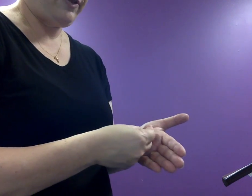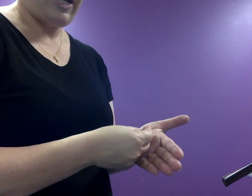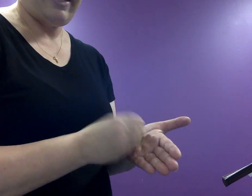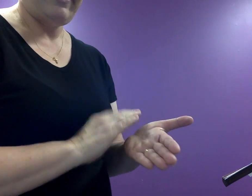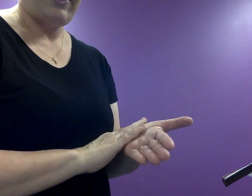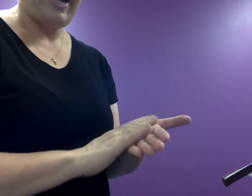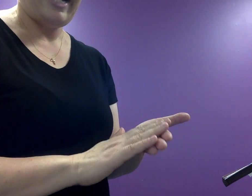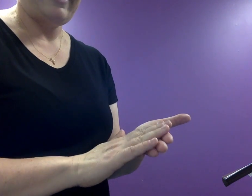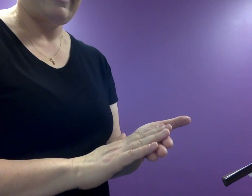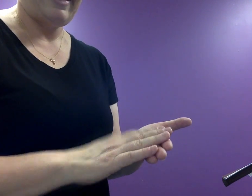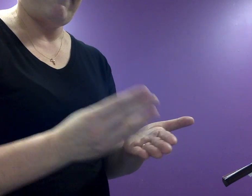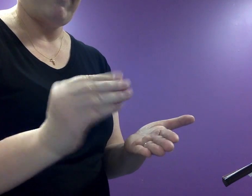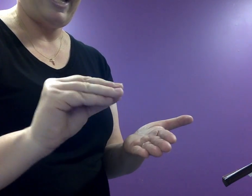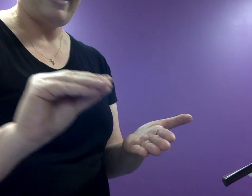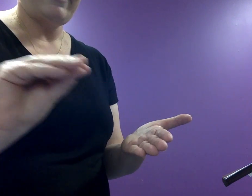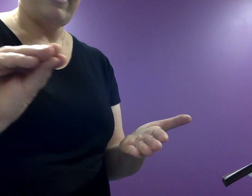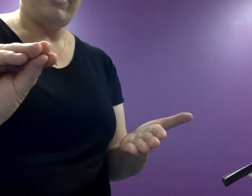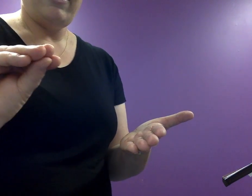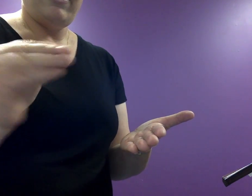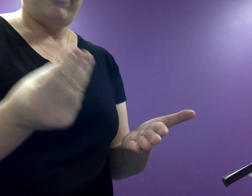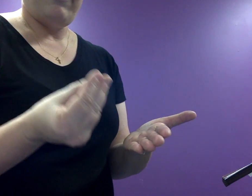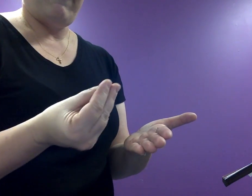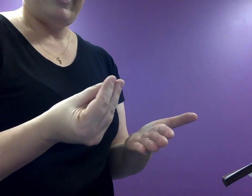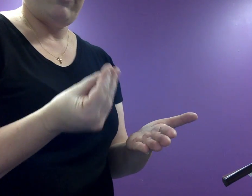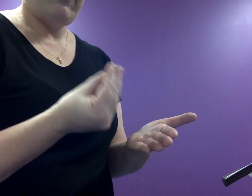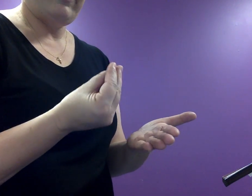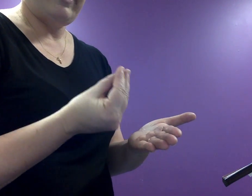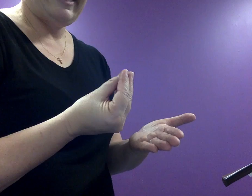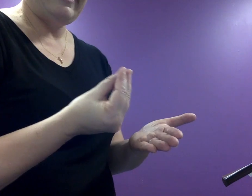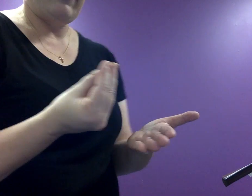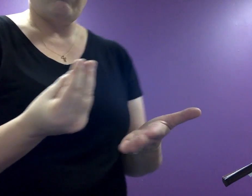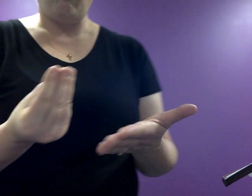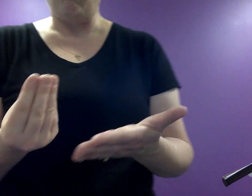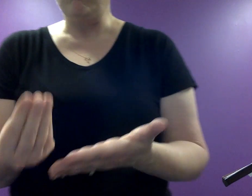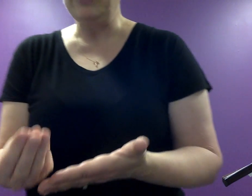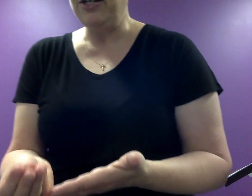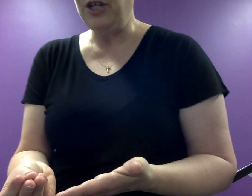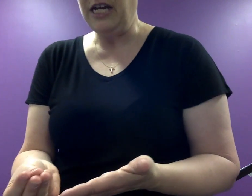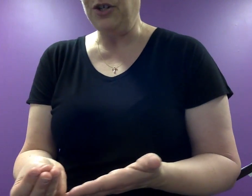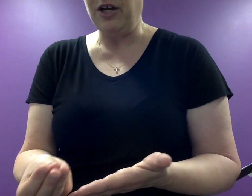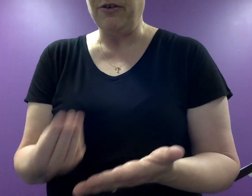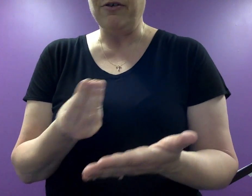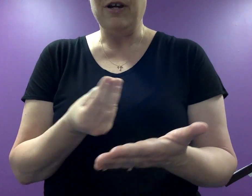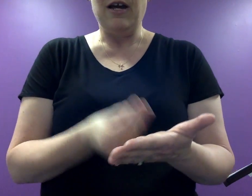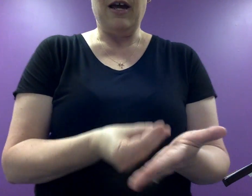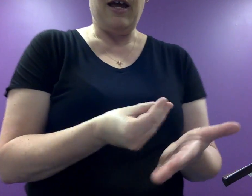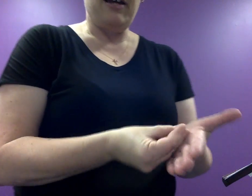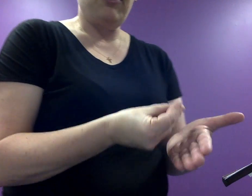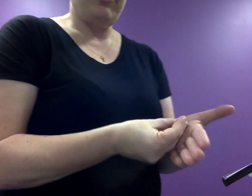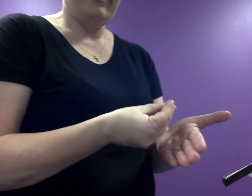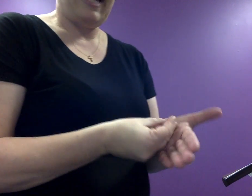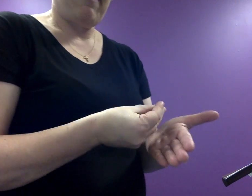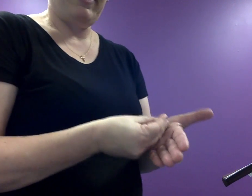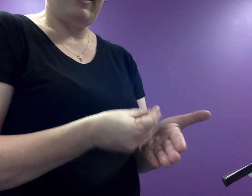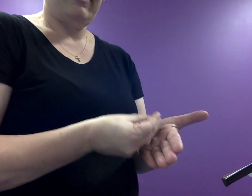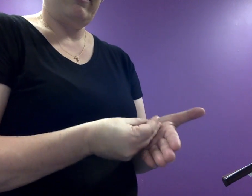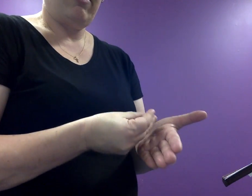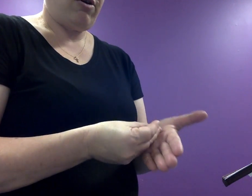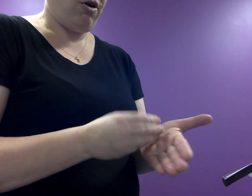Okay, so your hand is laying flat. Your fingers, like I said, are all touching each other, and you're just tapping it